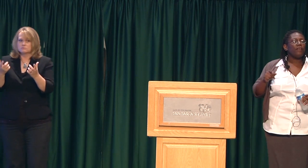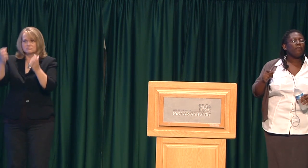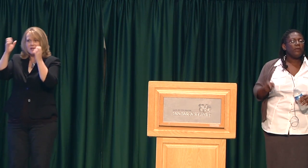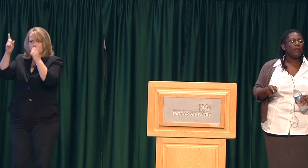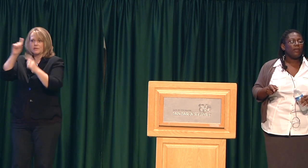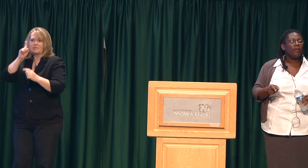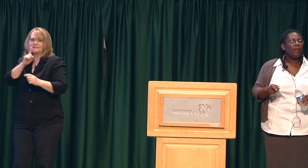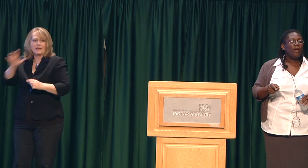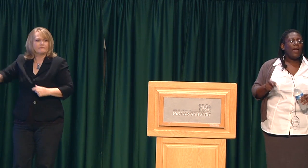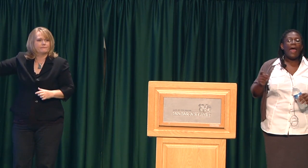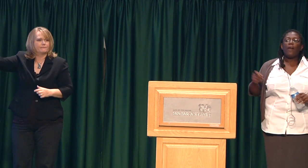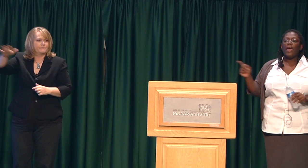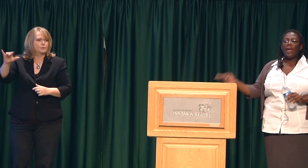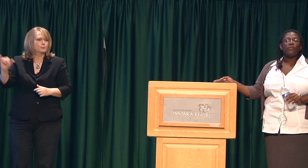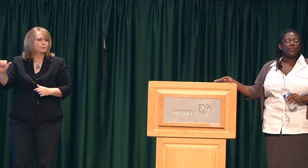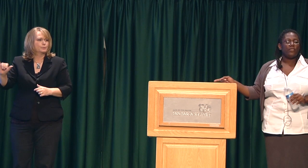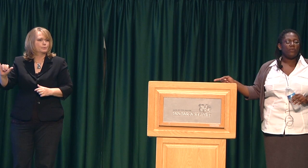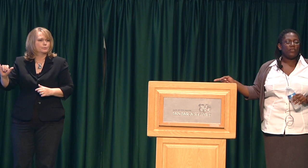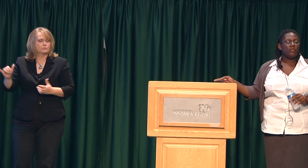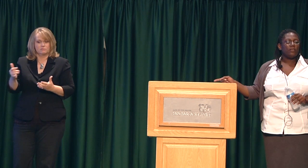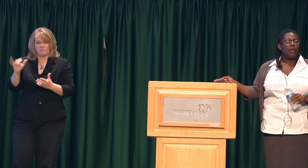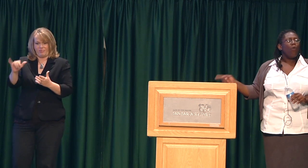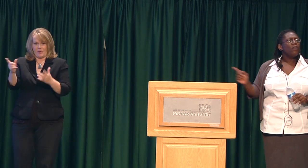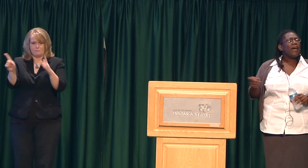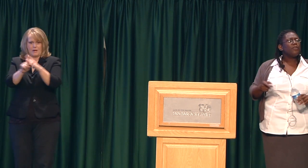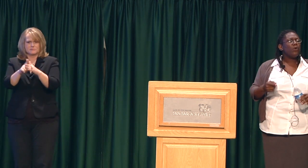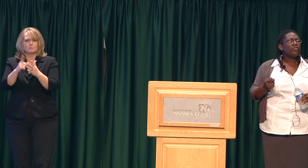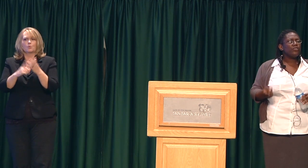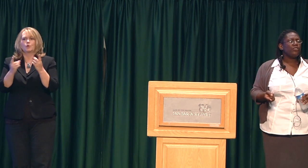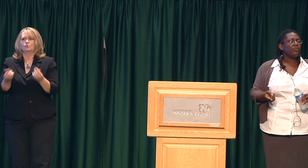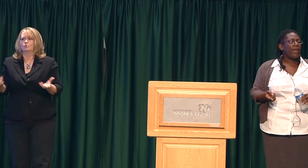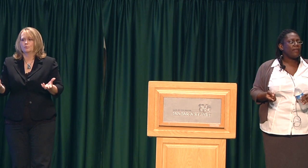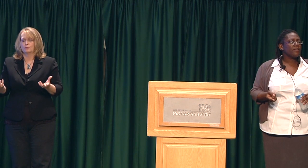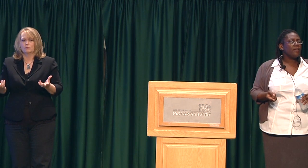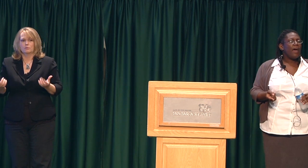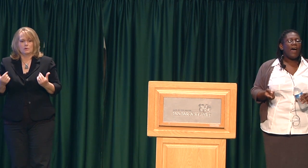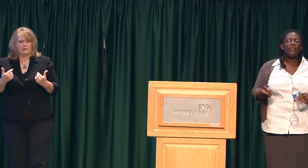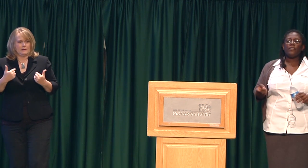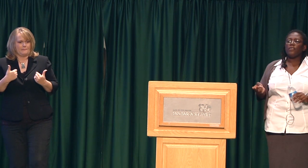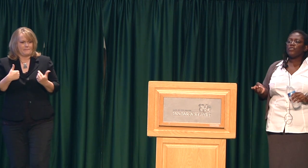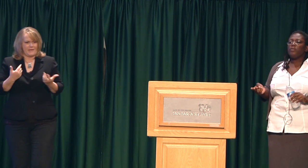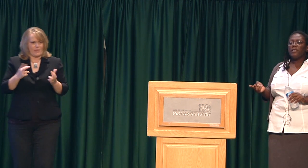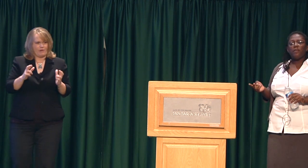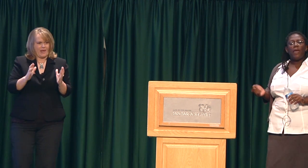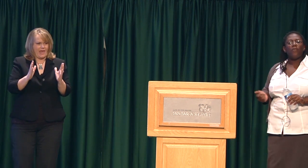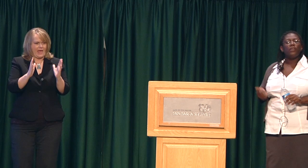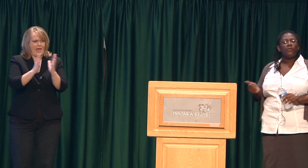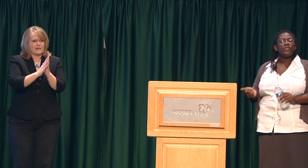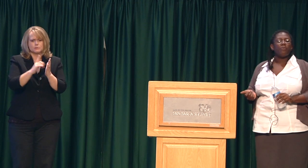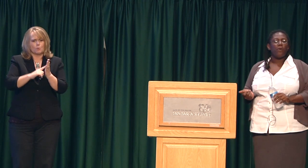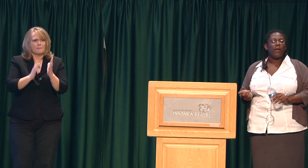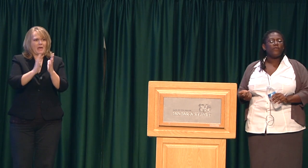for the deaf community. How to handle these situations. What types of questions should you ask? I think that there should be some